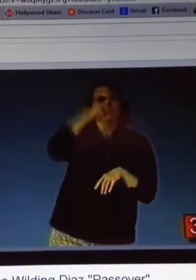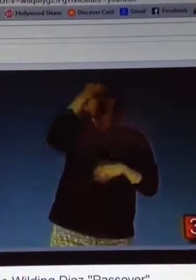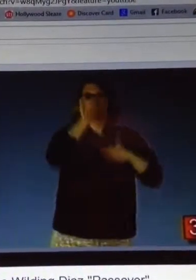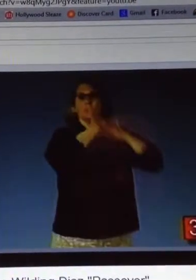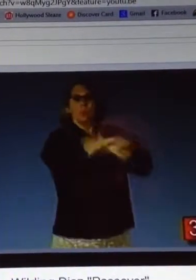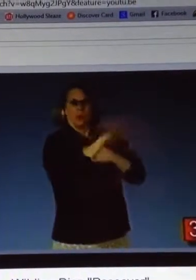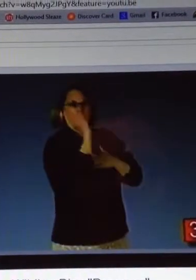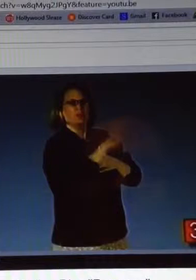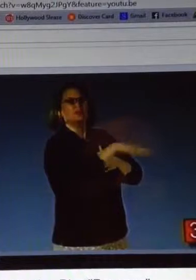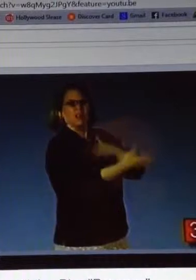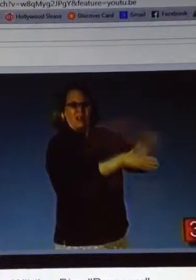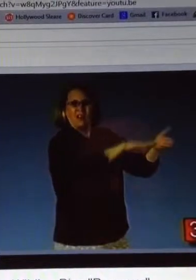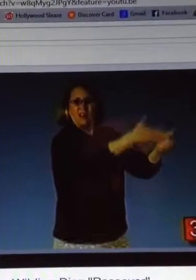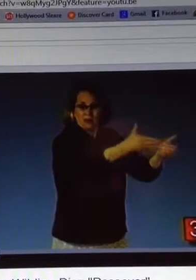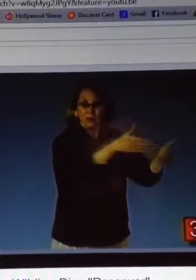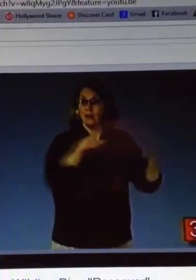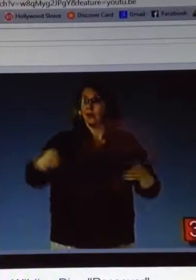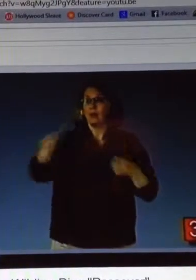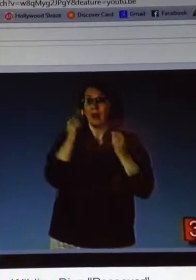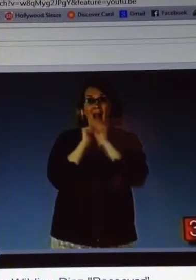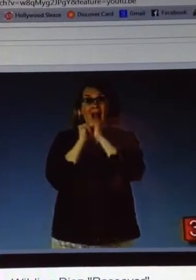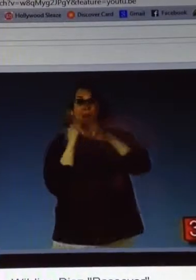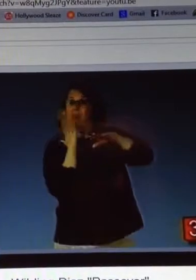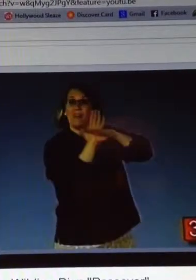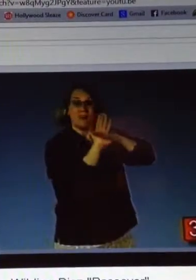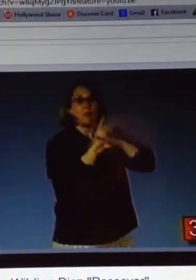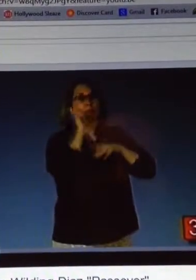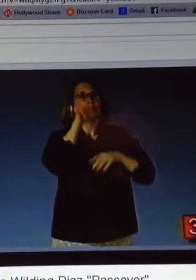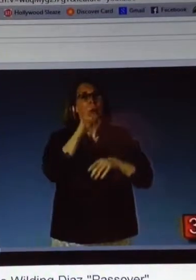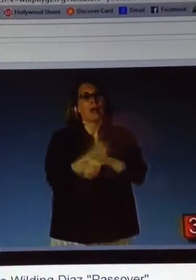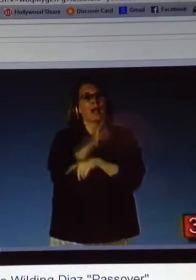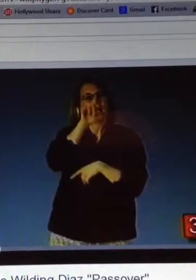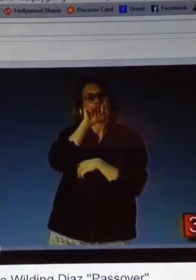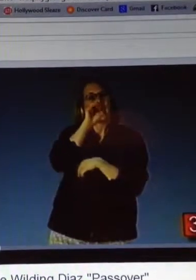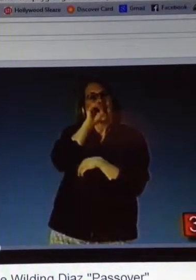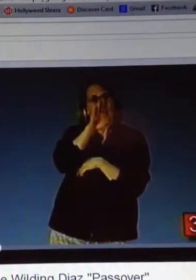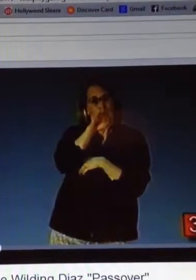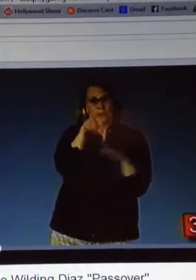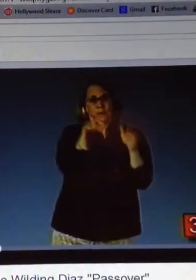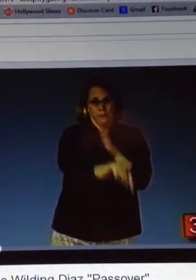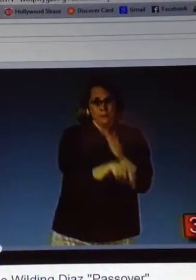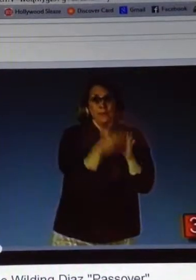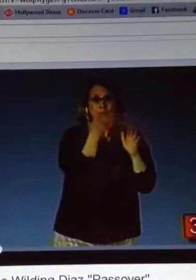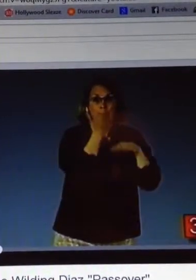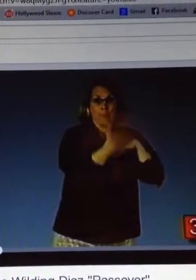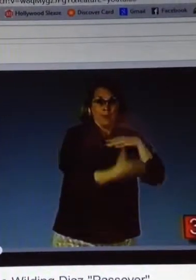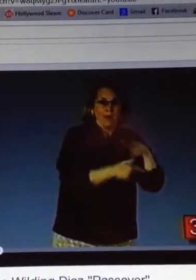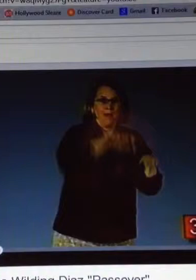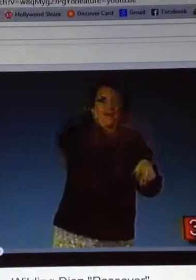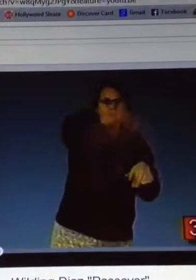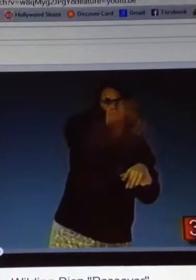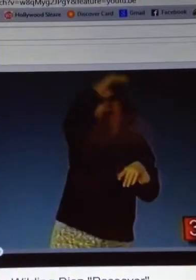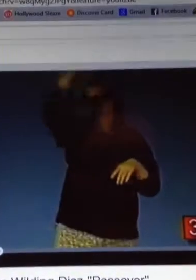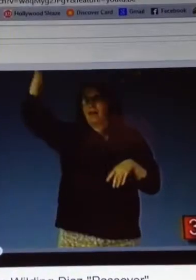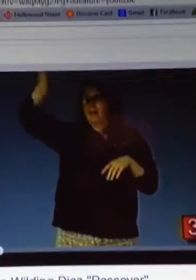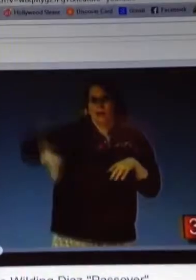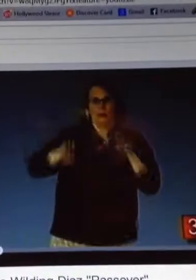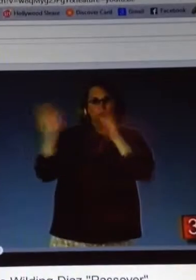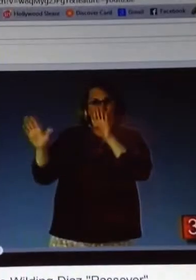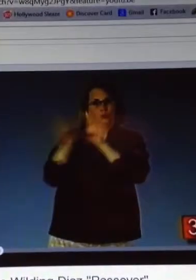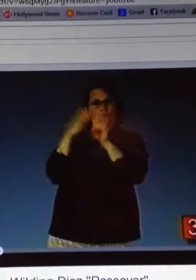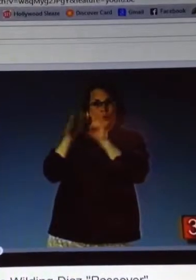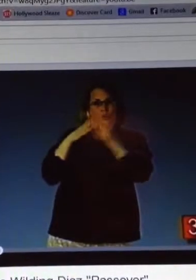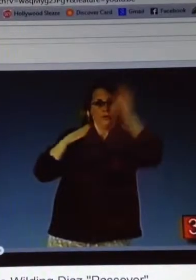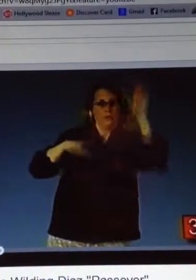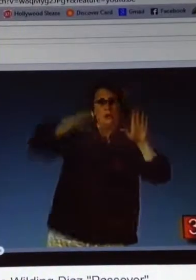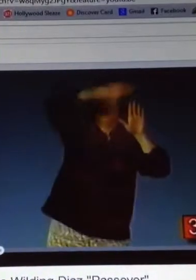So then Moses went to the Jewish people and told them that the Egyptians, that their firstborn would die, and that the only way to prevent that